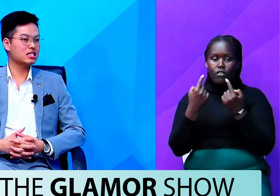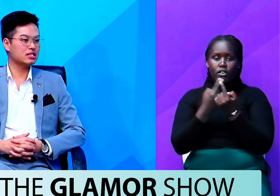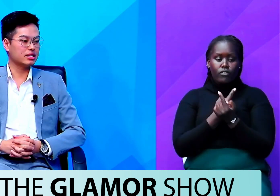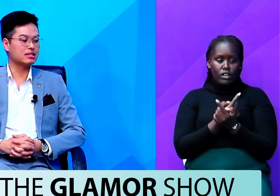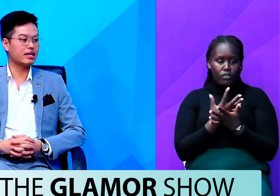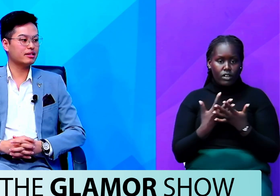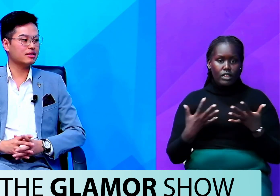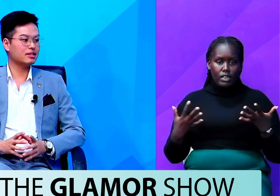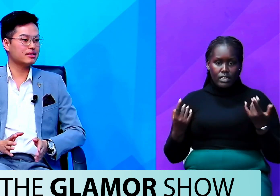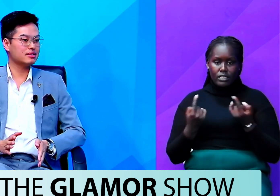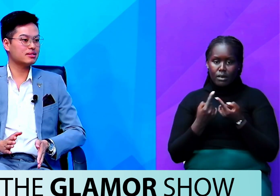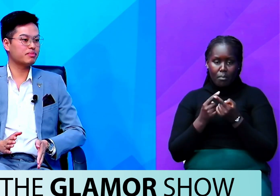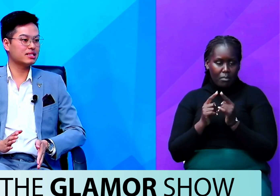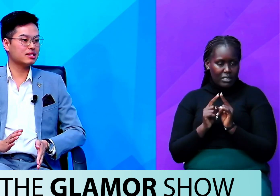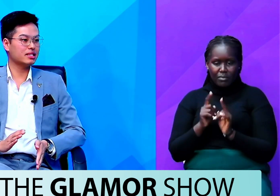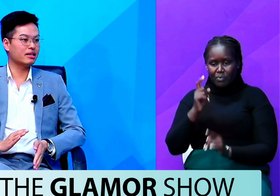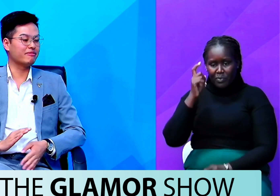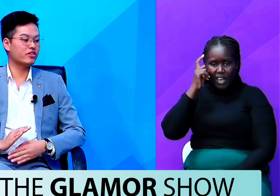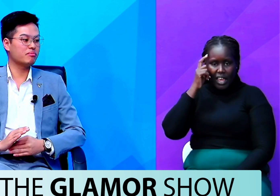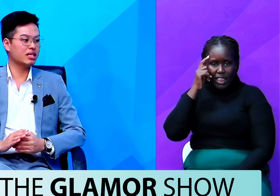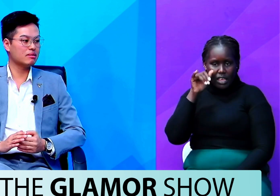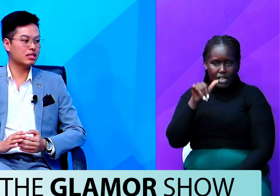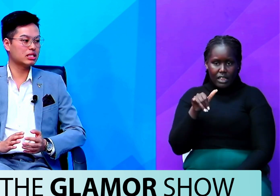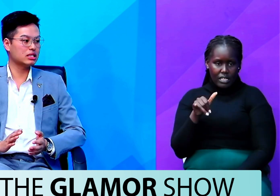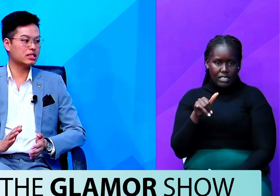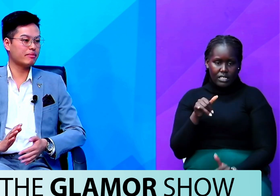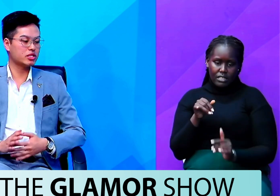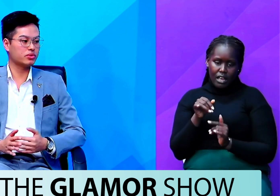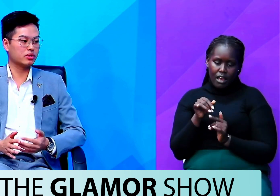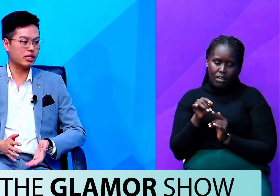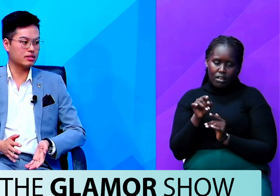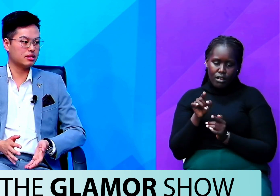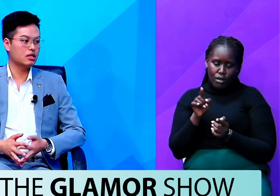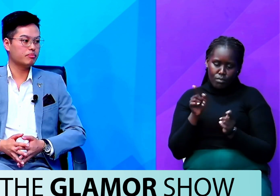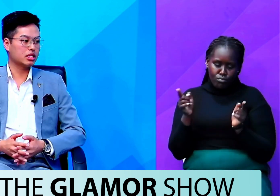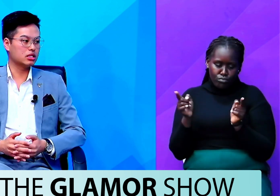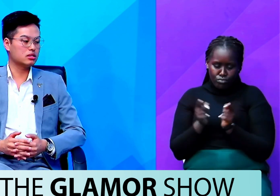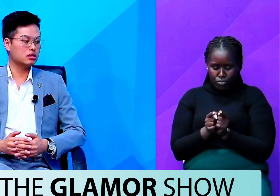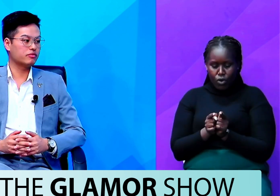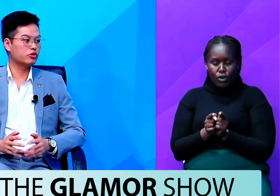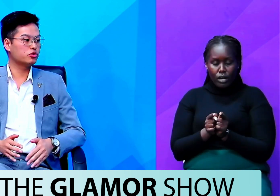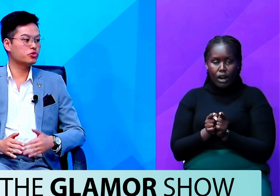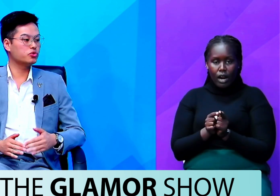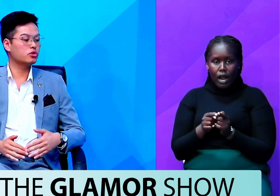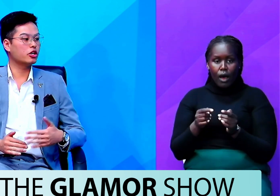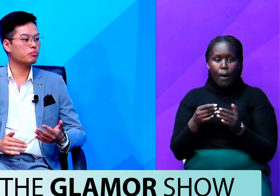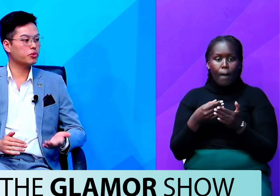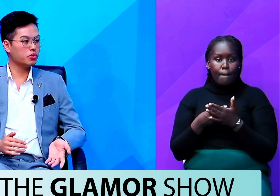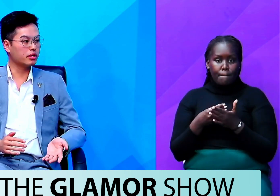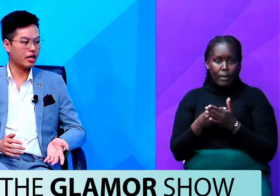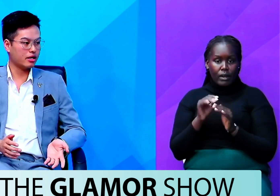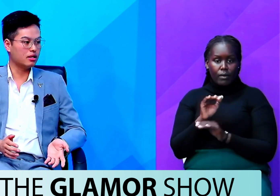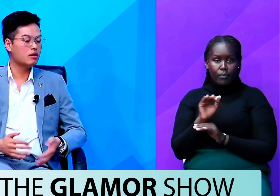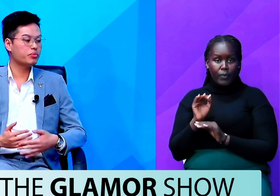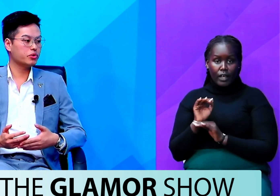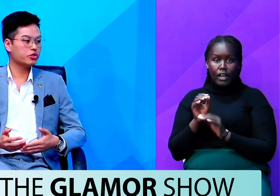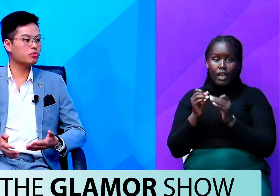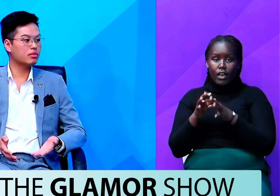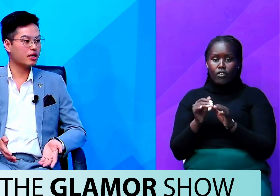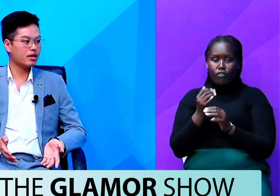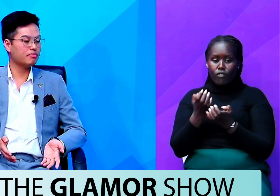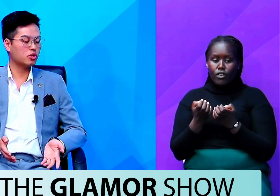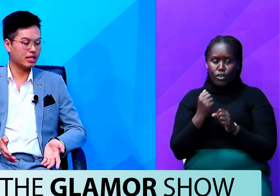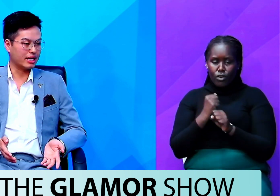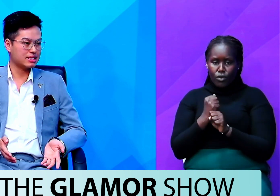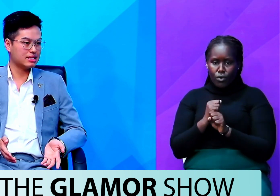that's not it. I think that's basically a very minimum capital requires because if you do a pure